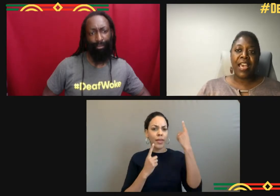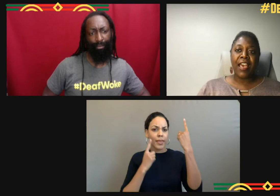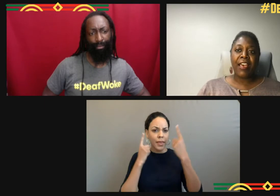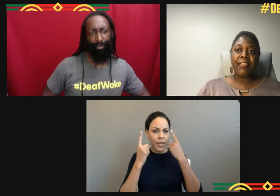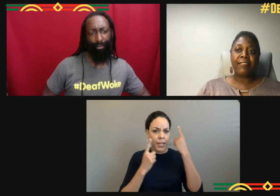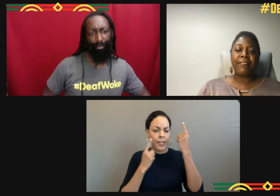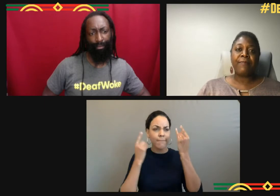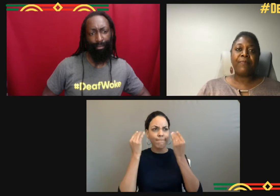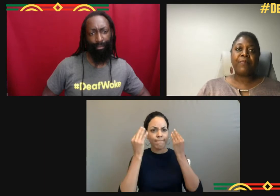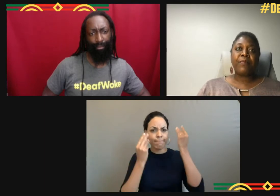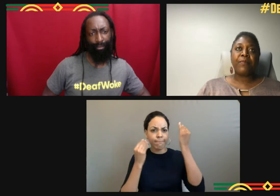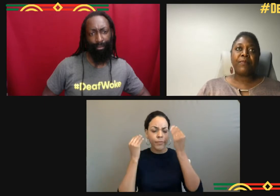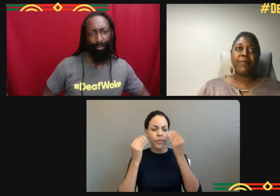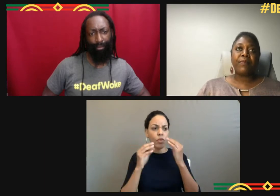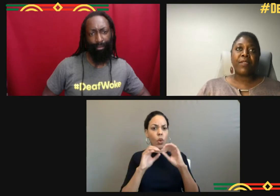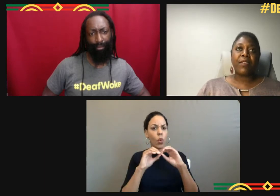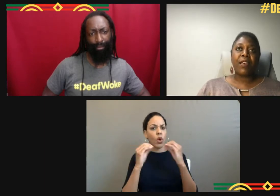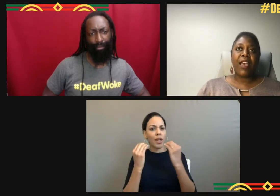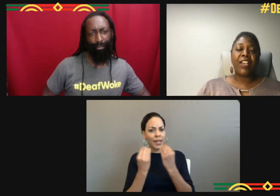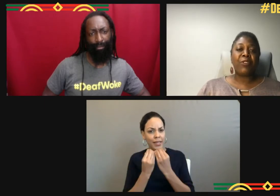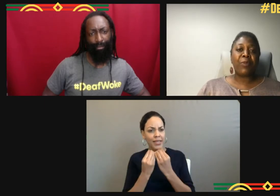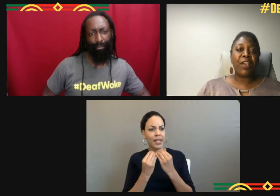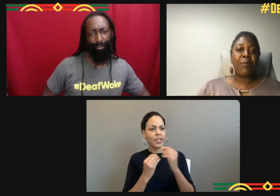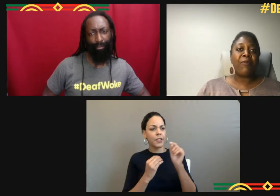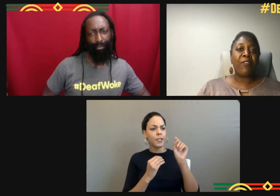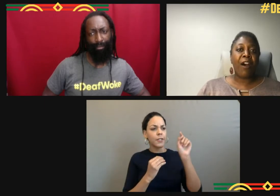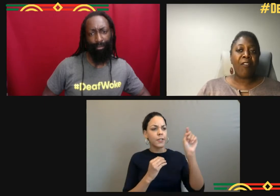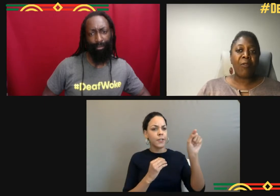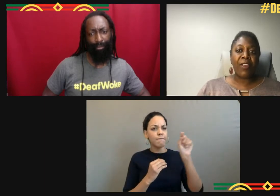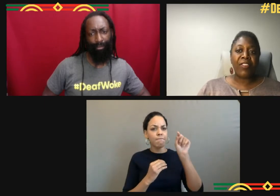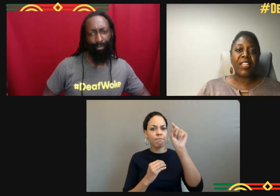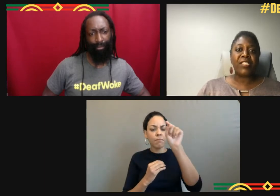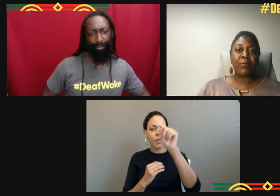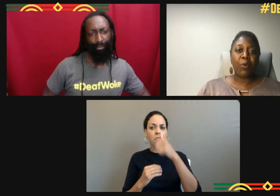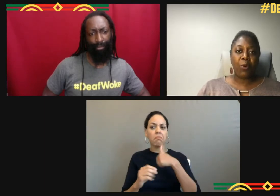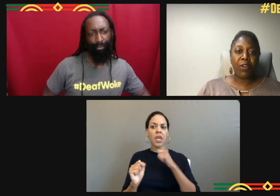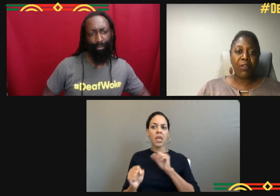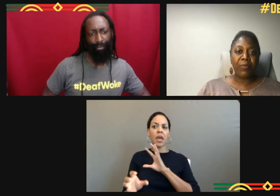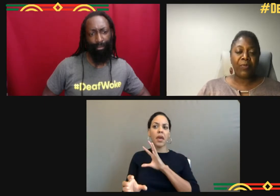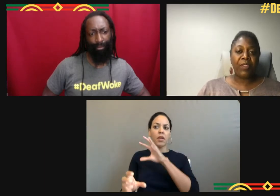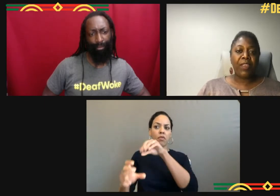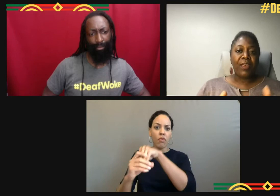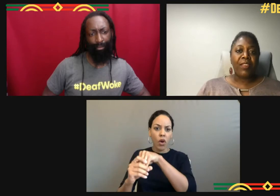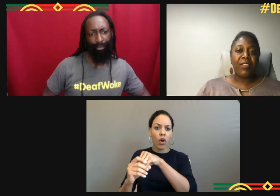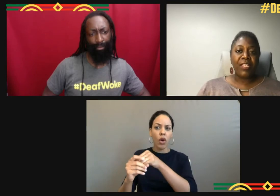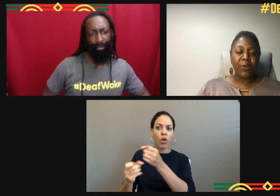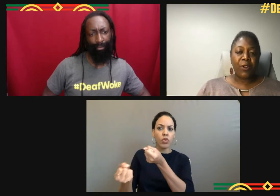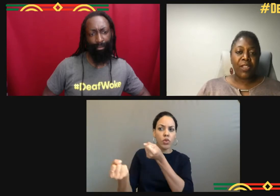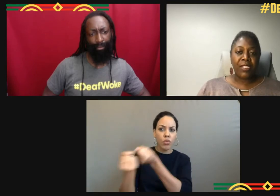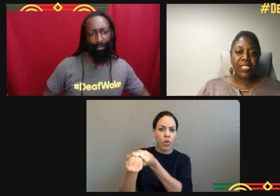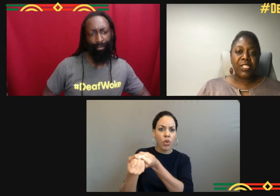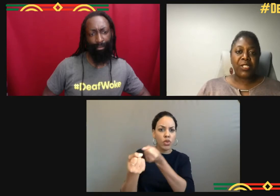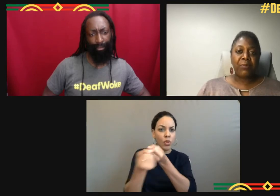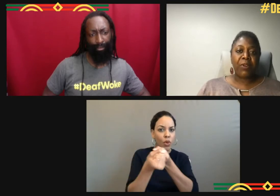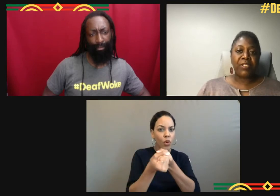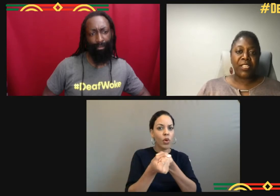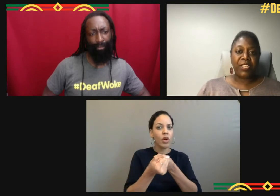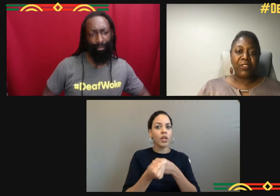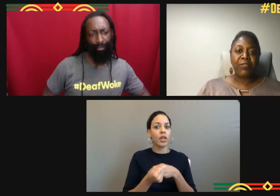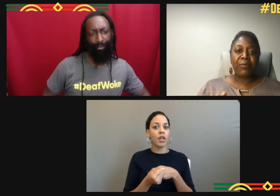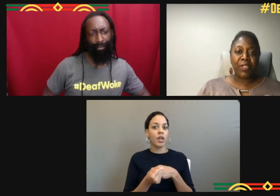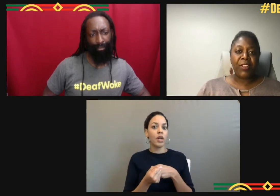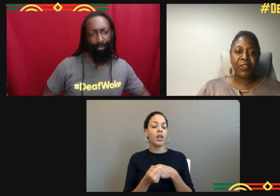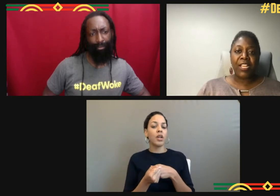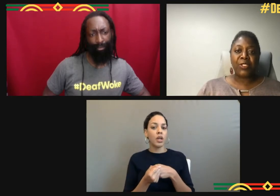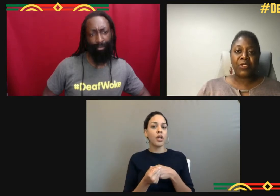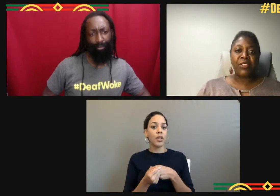organizations that I could become involved with and support, this organization in